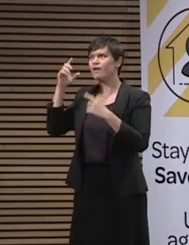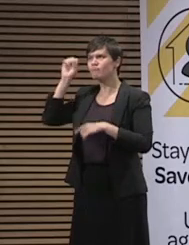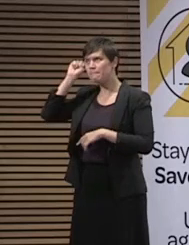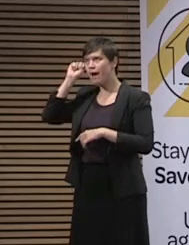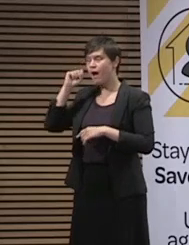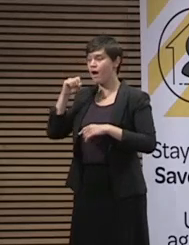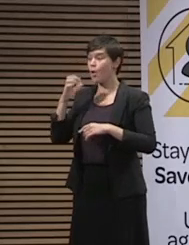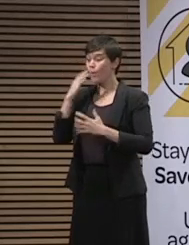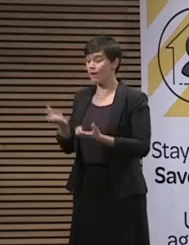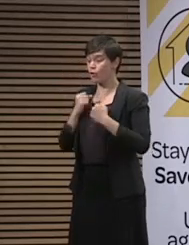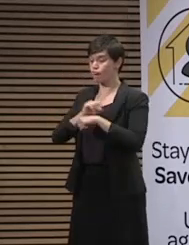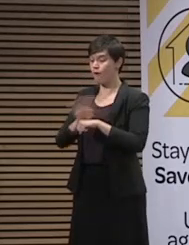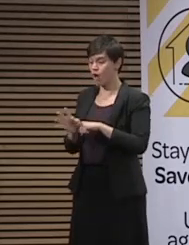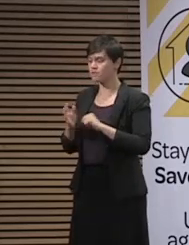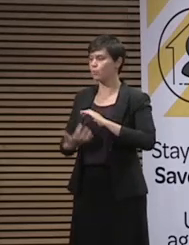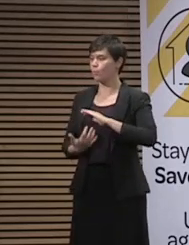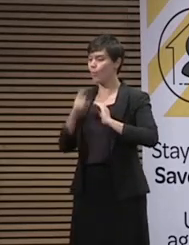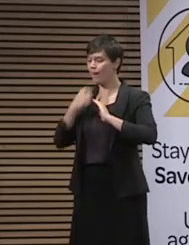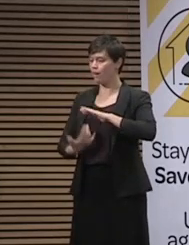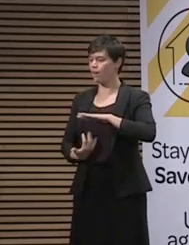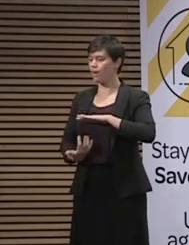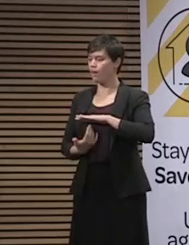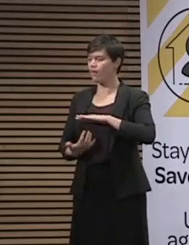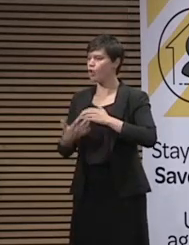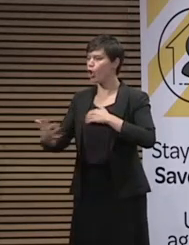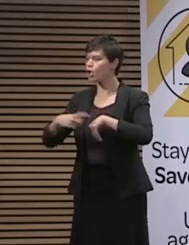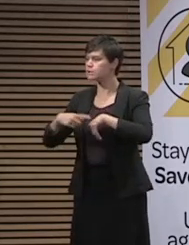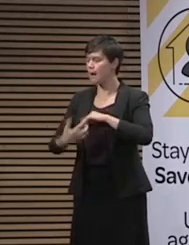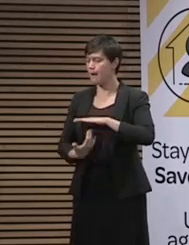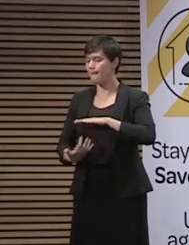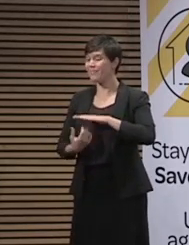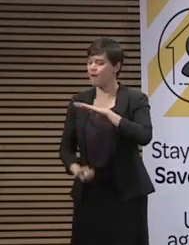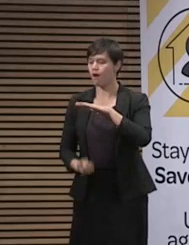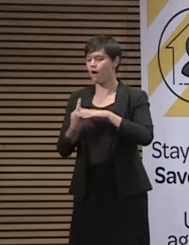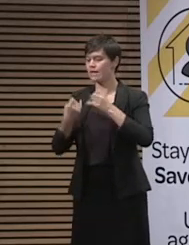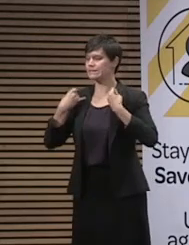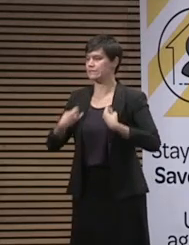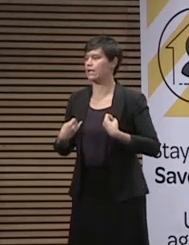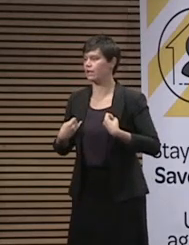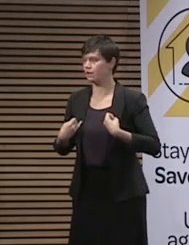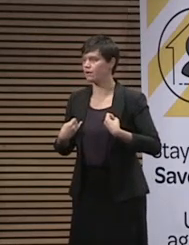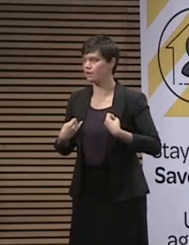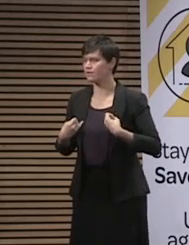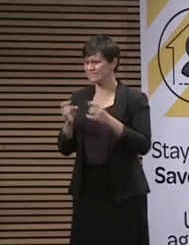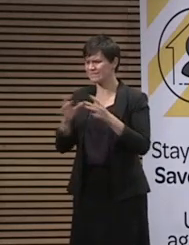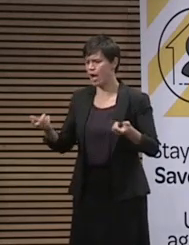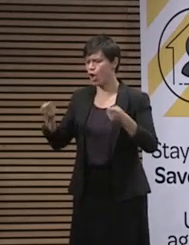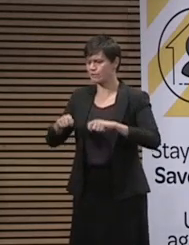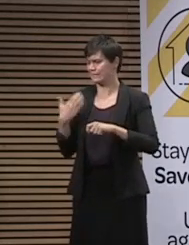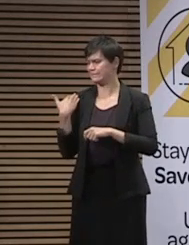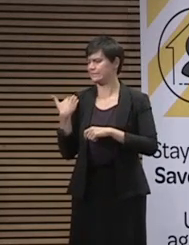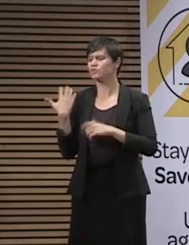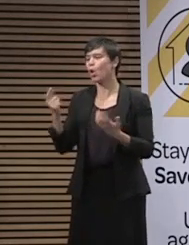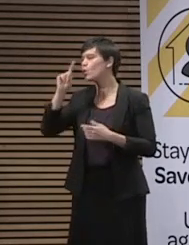our results, so that's one important thing to keep in mind. So we all need to be vigilant. No one can be complacent, and no one's willing to draw